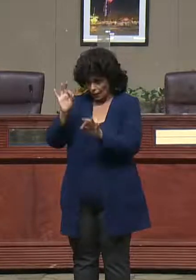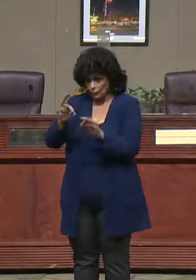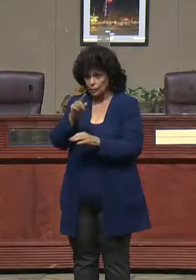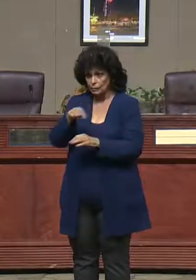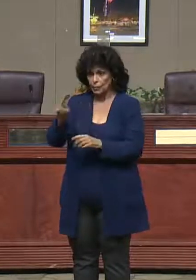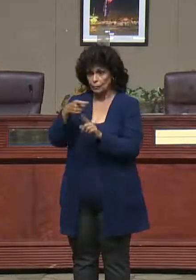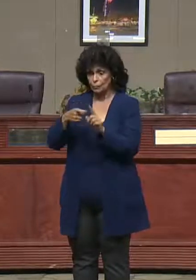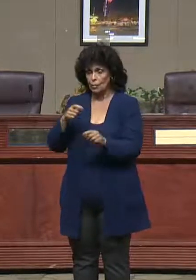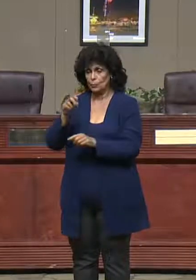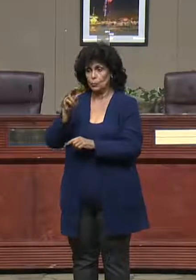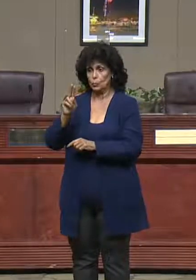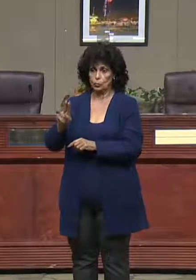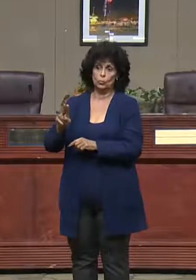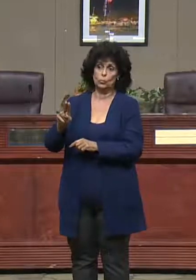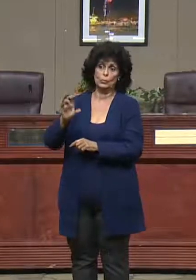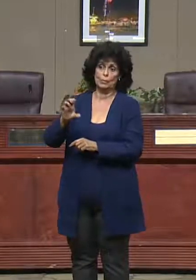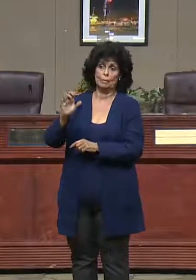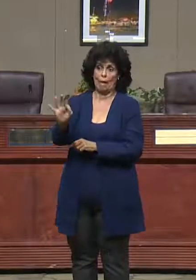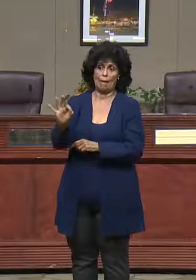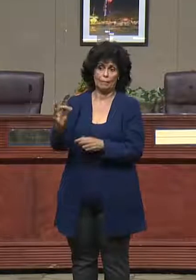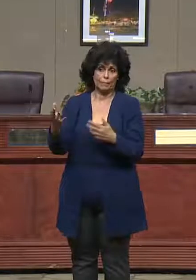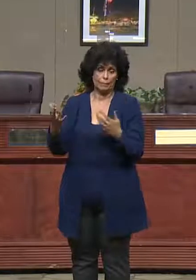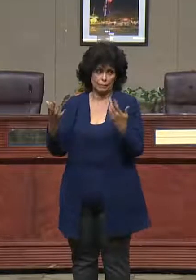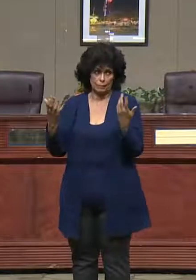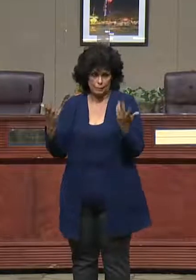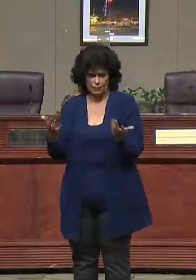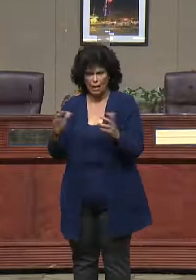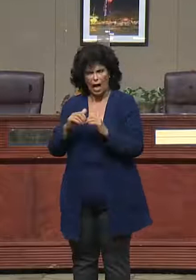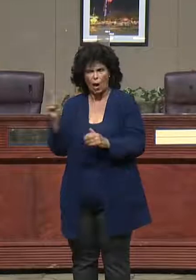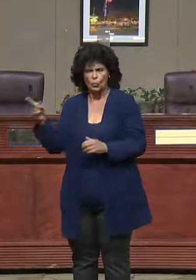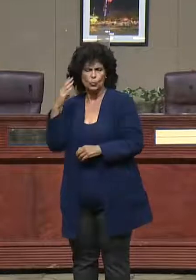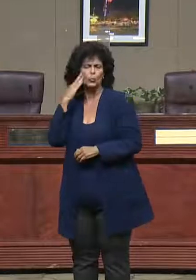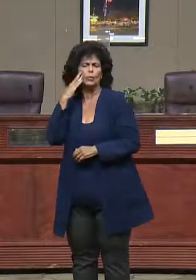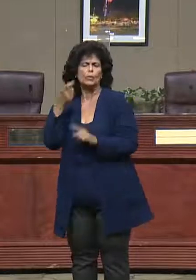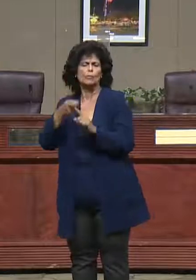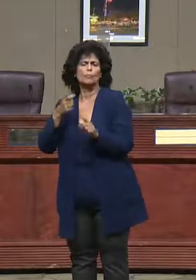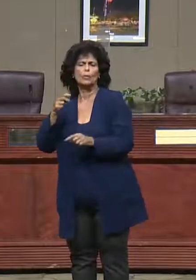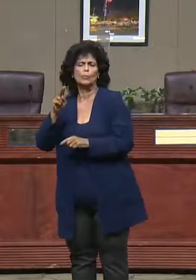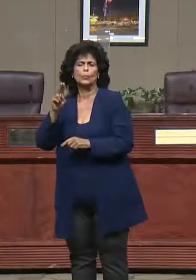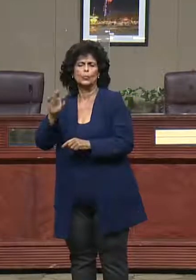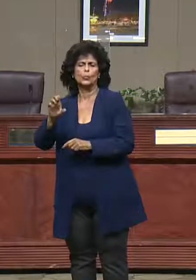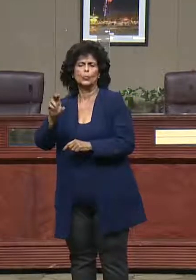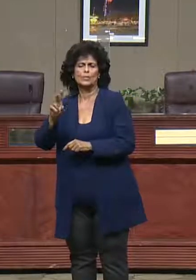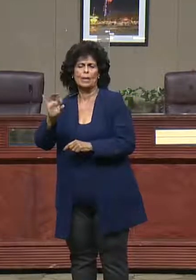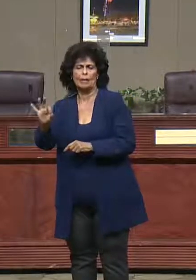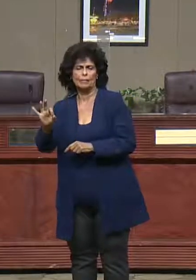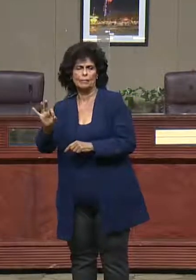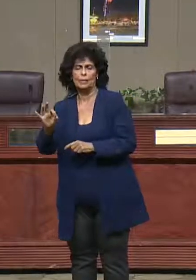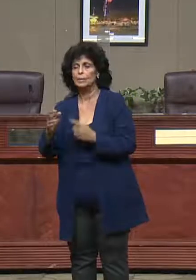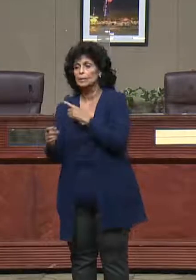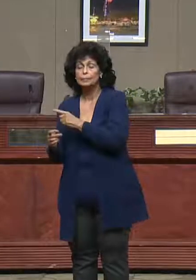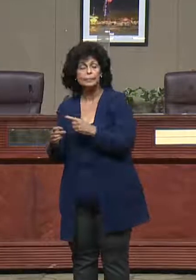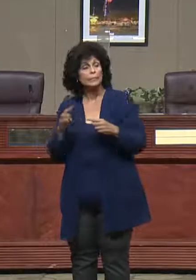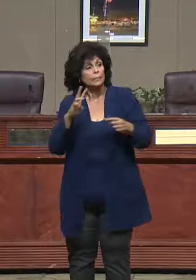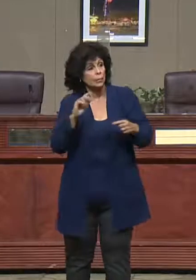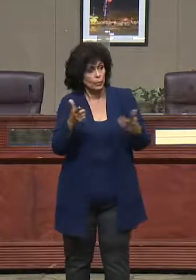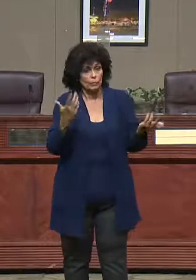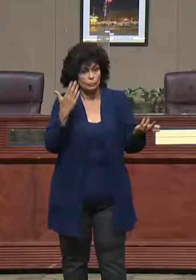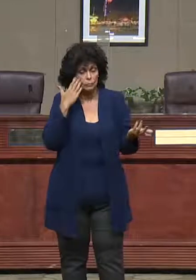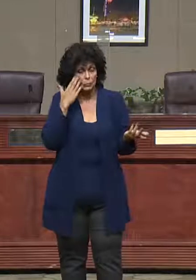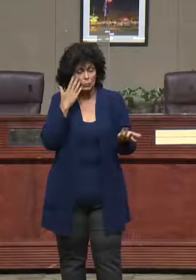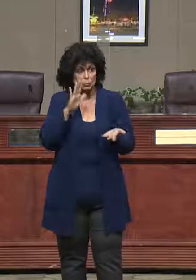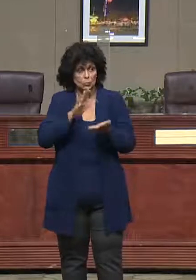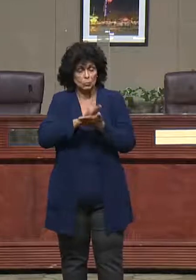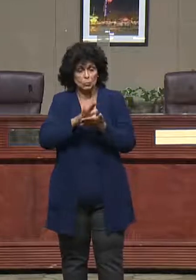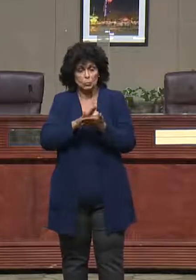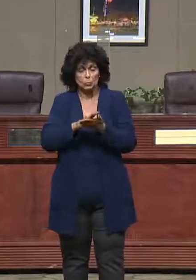I don't understand the question really. Just to say, the school was doing some testing, so it could have